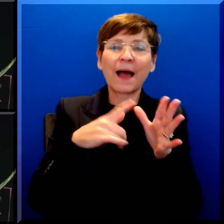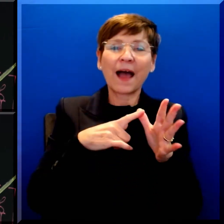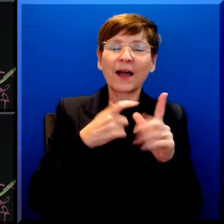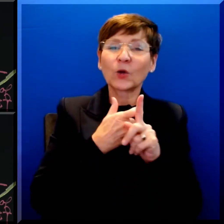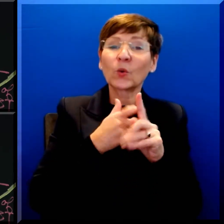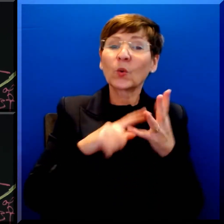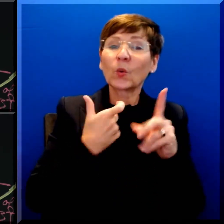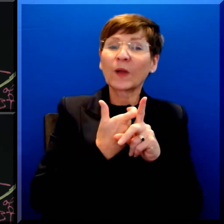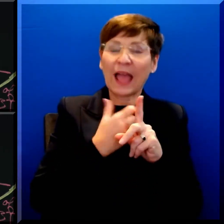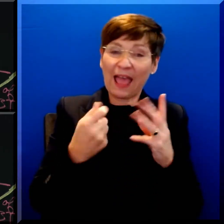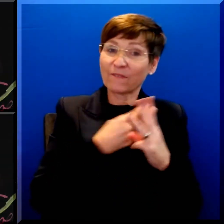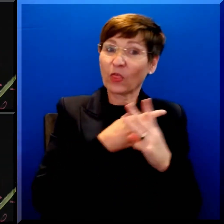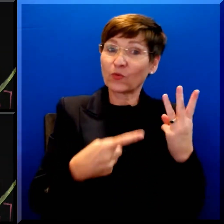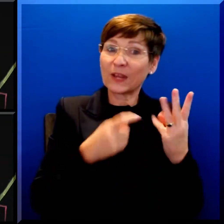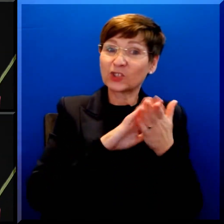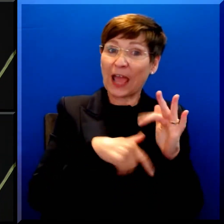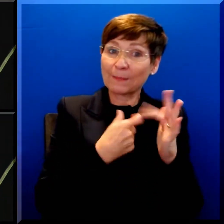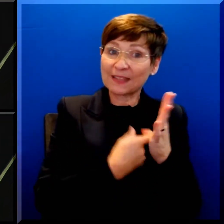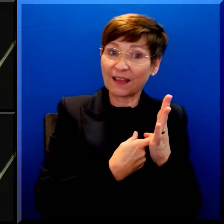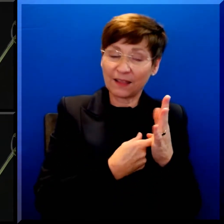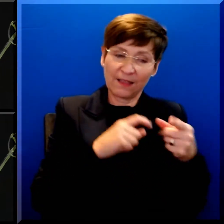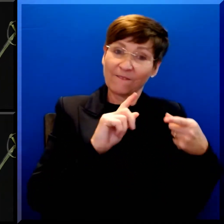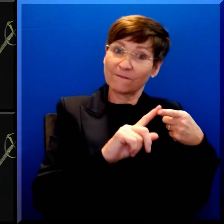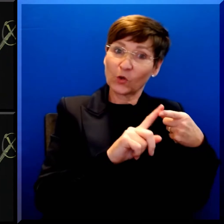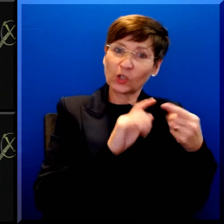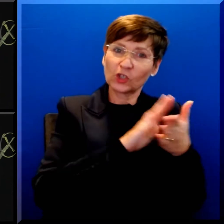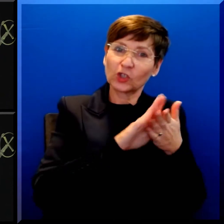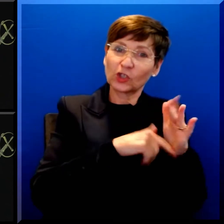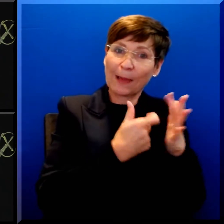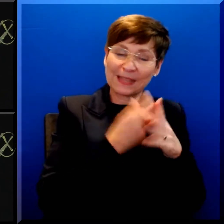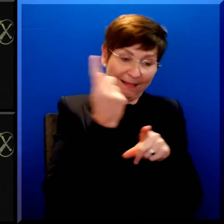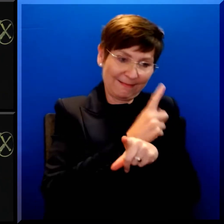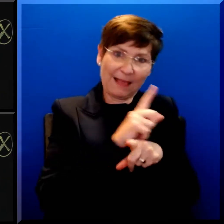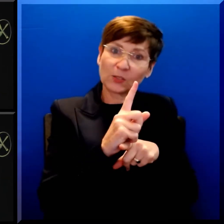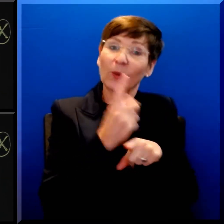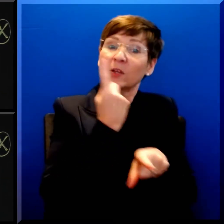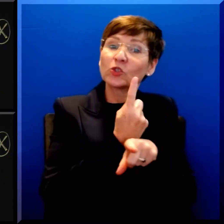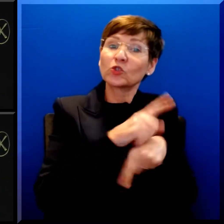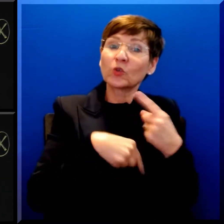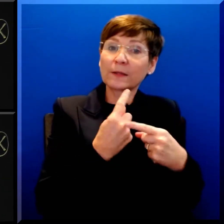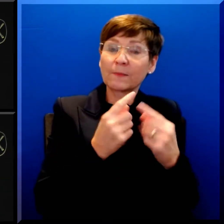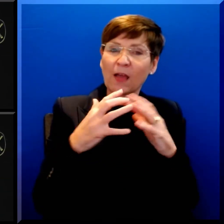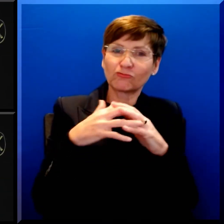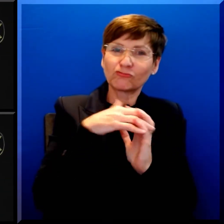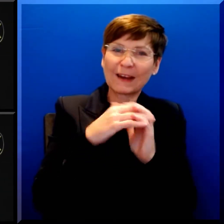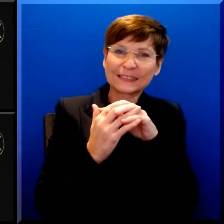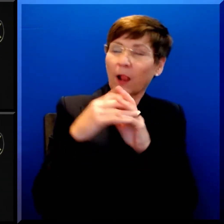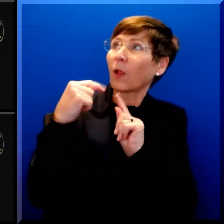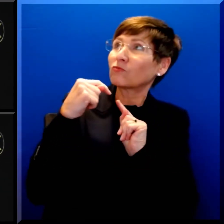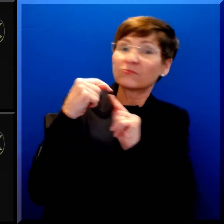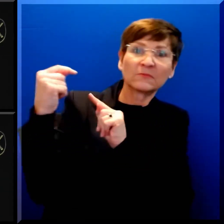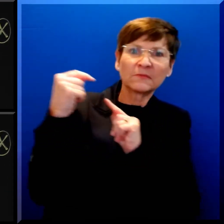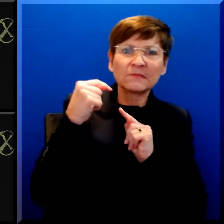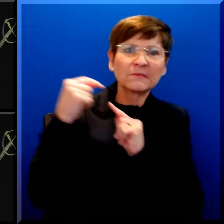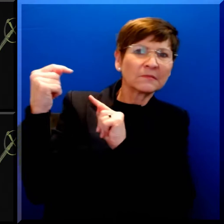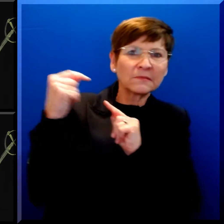with three different themes. In the first chapter, we saw Habakkuk wrestle with God. That's what his name means.